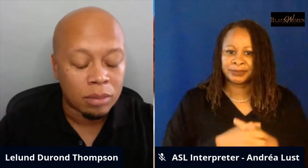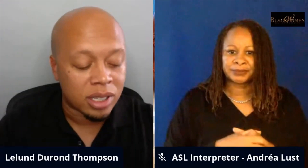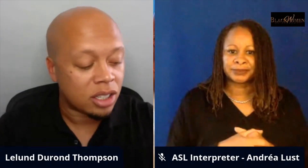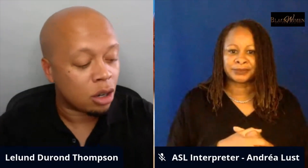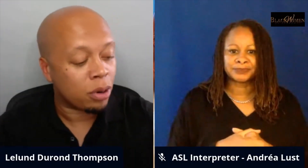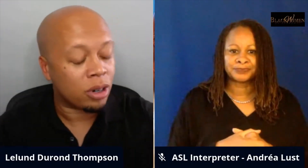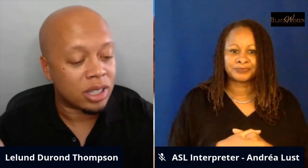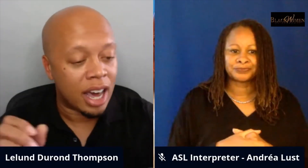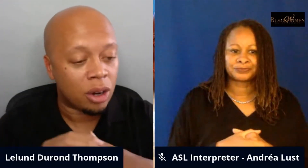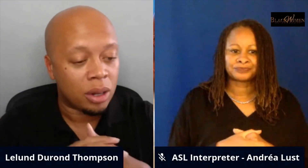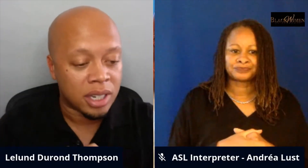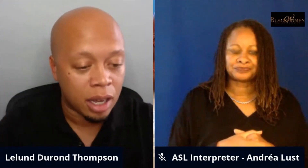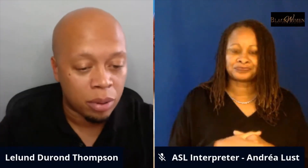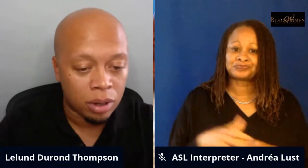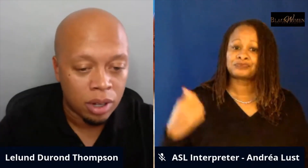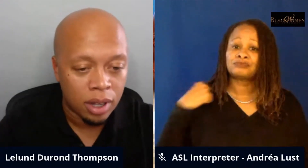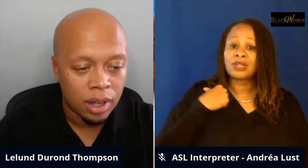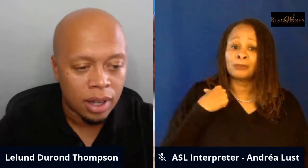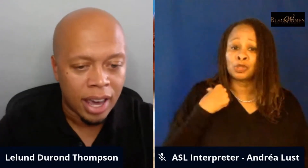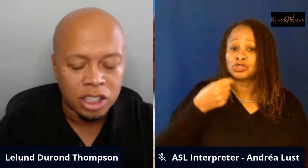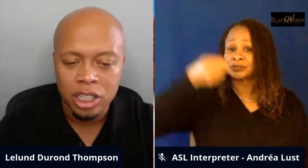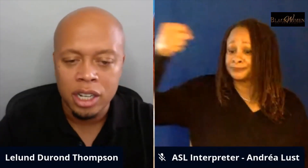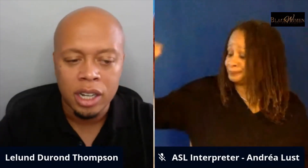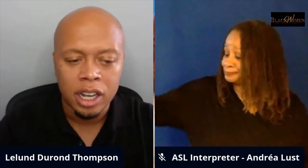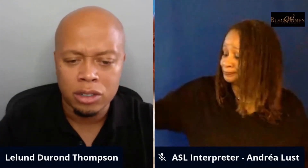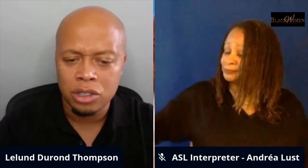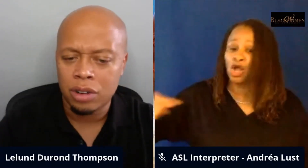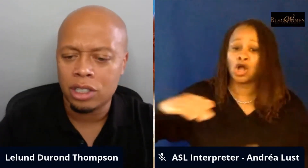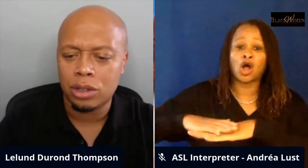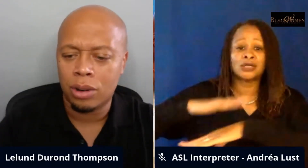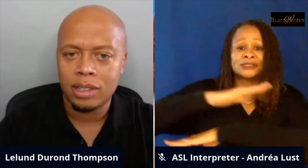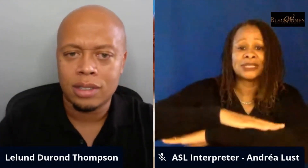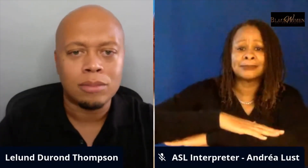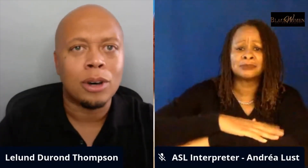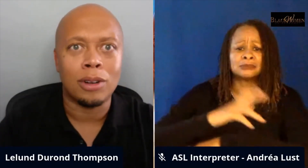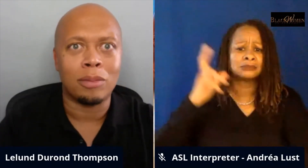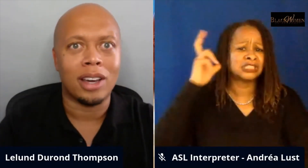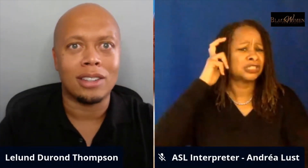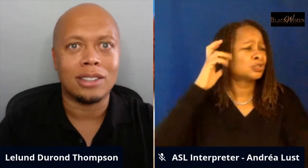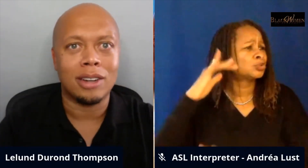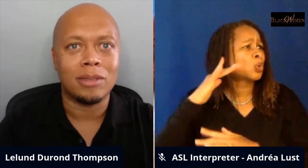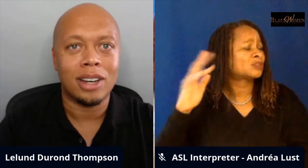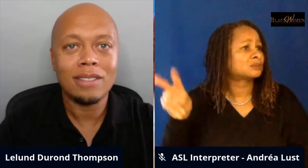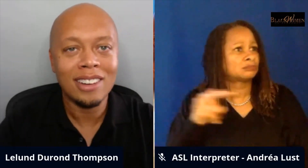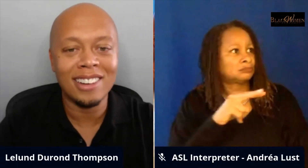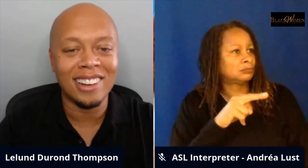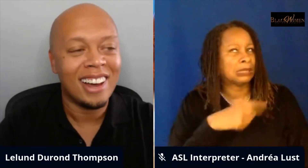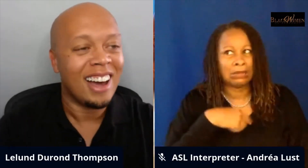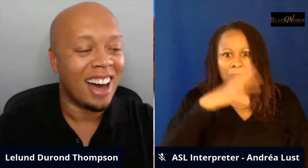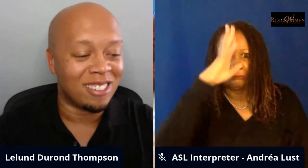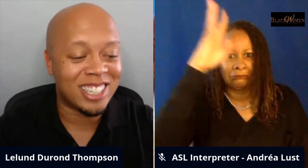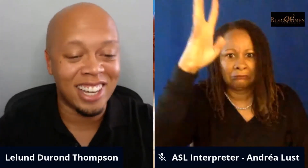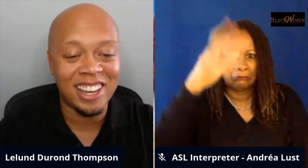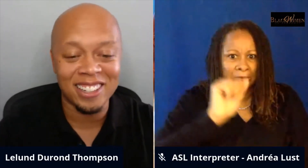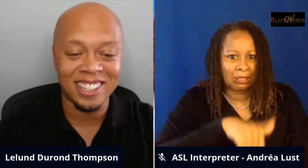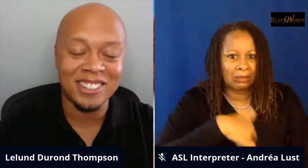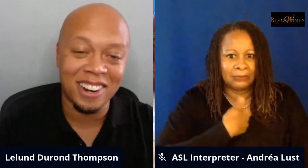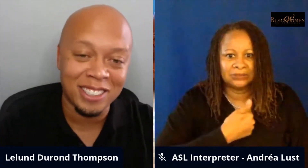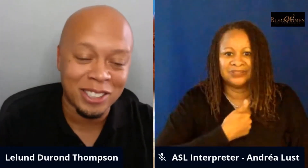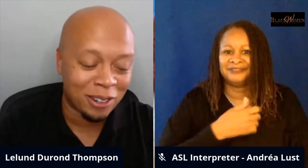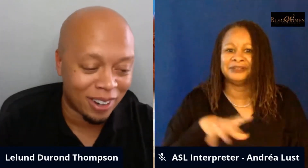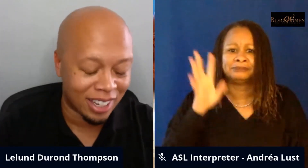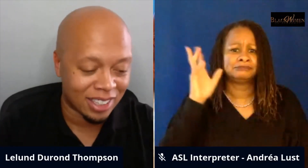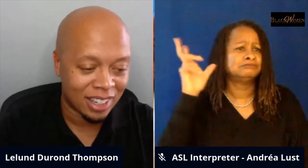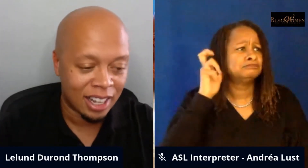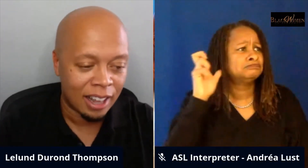she sits her purse down on the table, and she hears a strange noise. I'm totally making this script up. She hears a